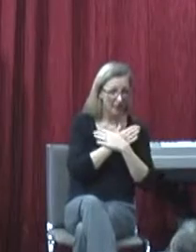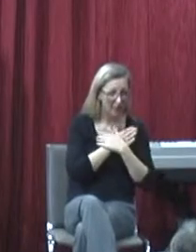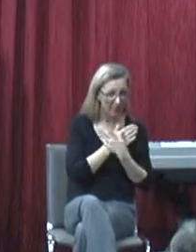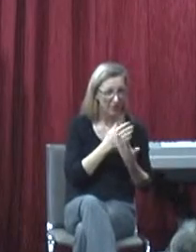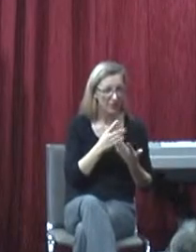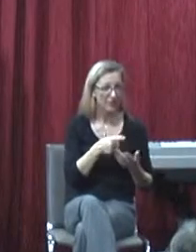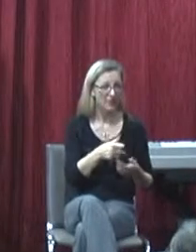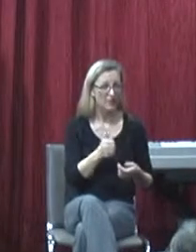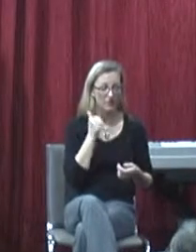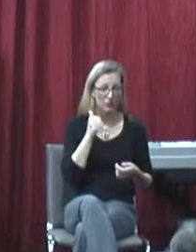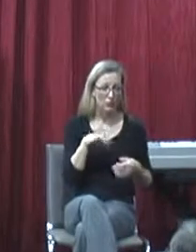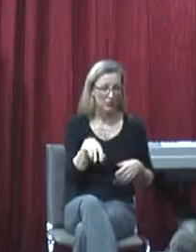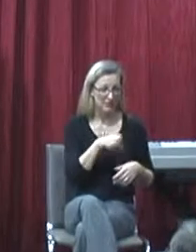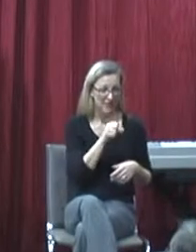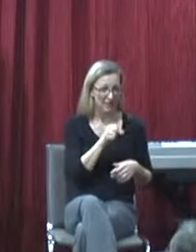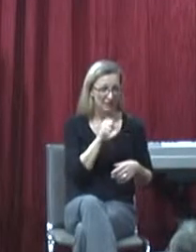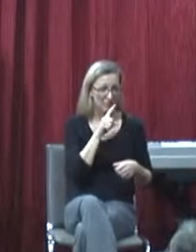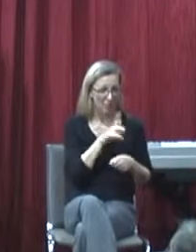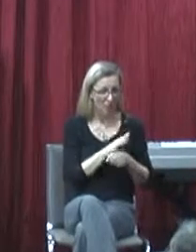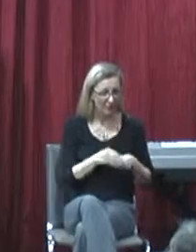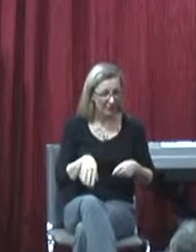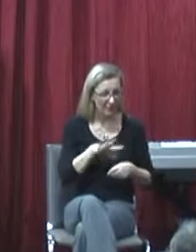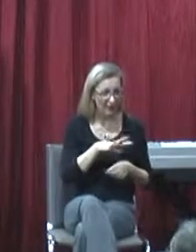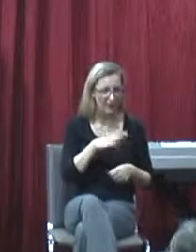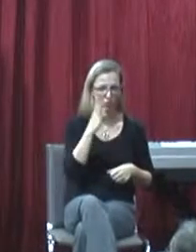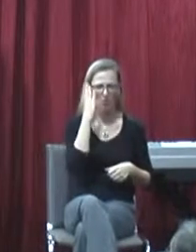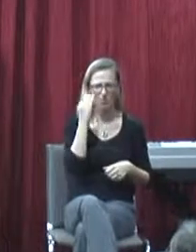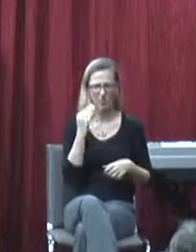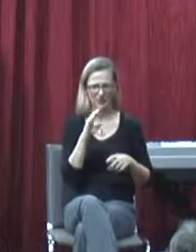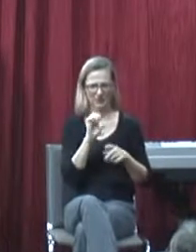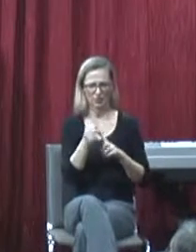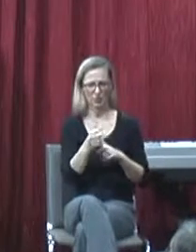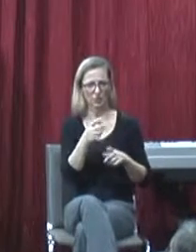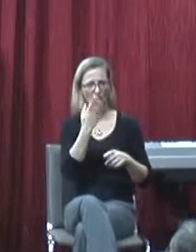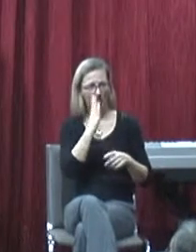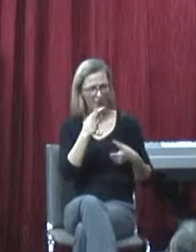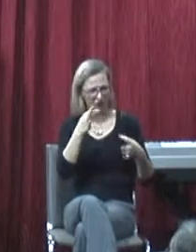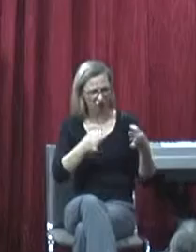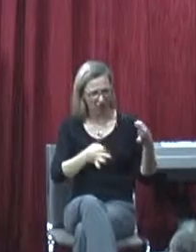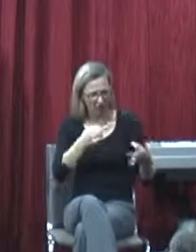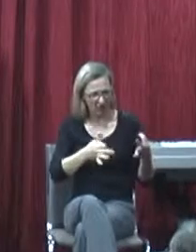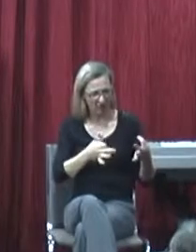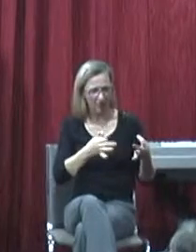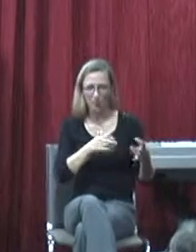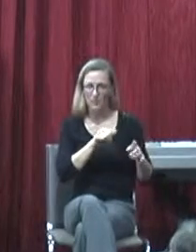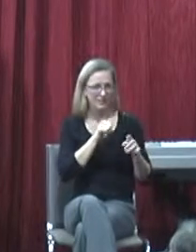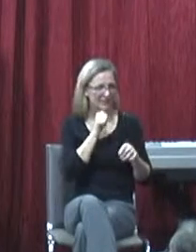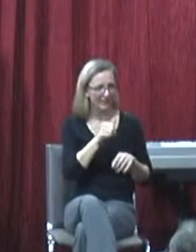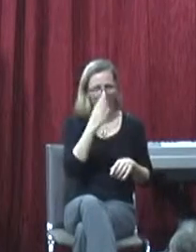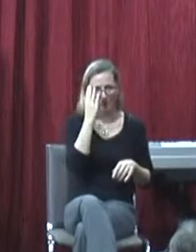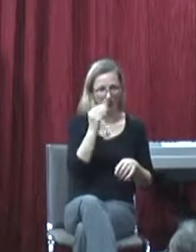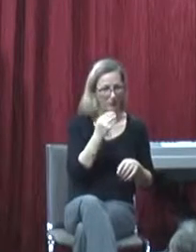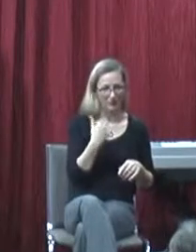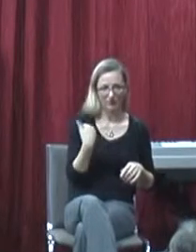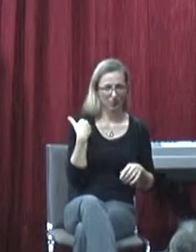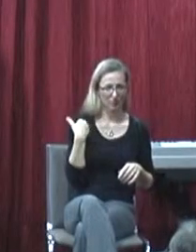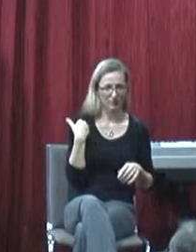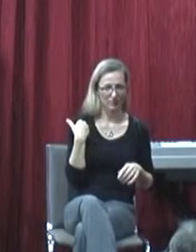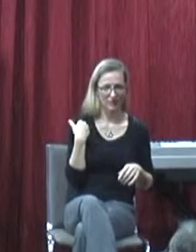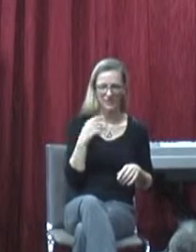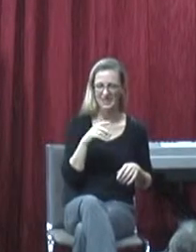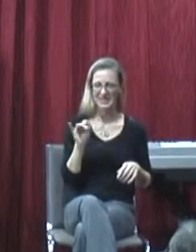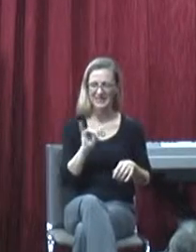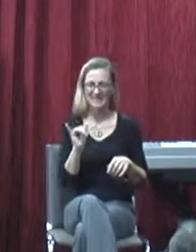take the promised land. So in Moses' case also, God's judgment was not Moses' fault, just as it was